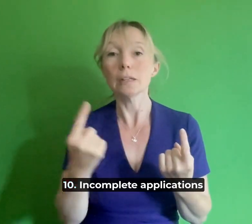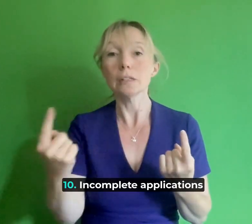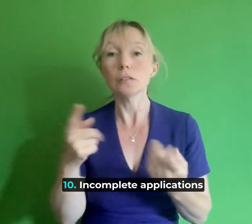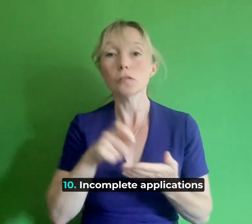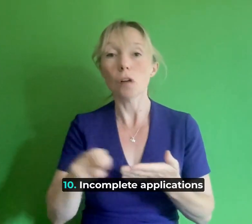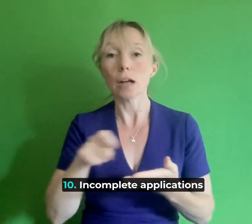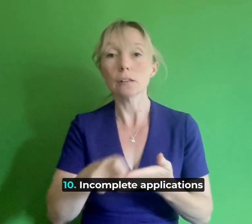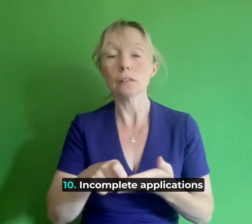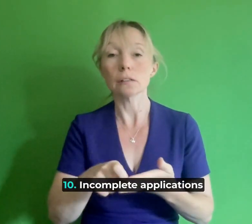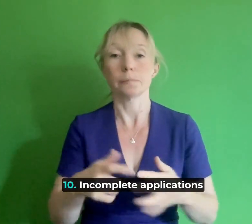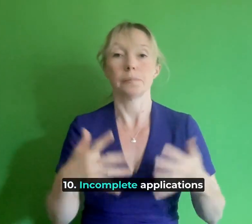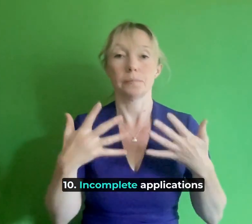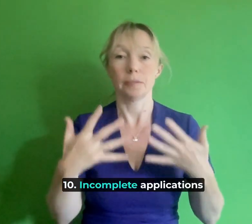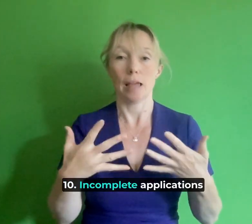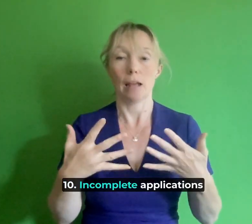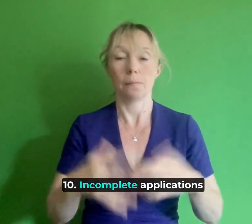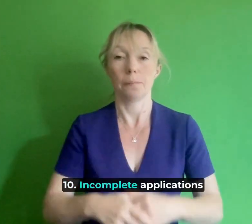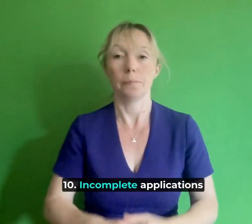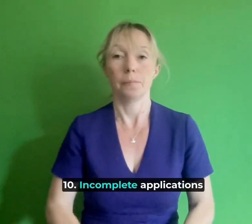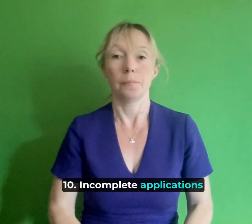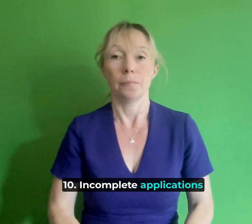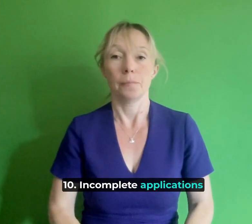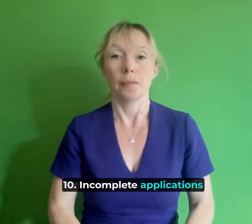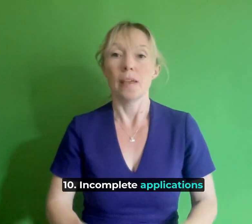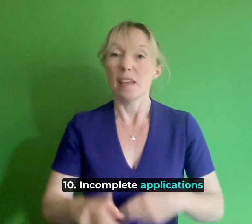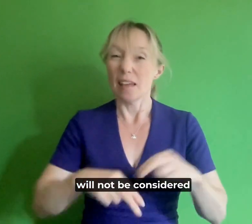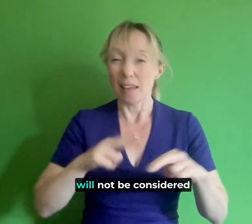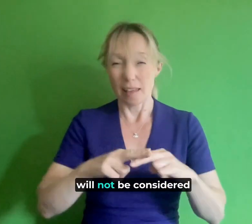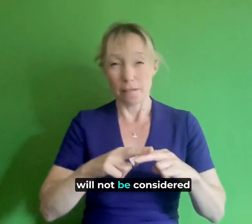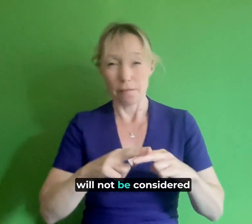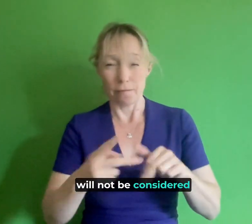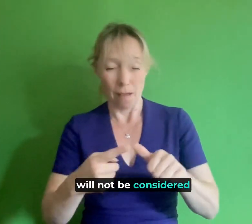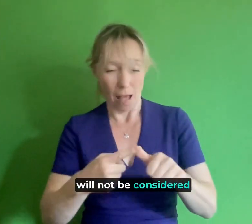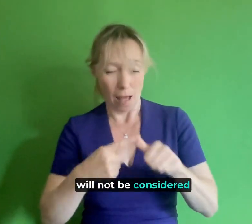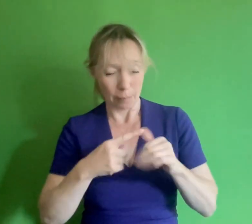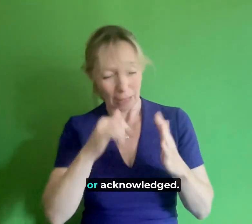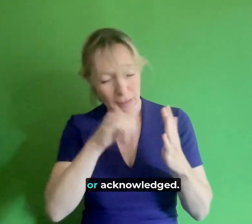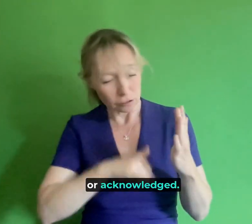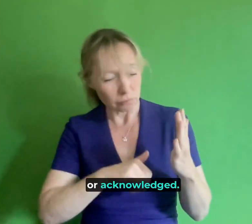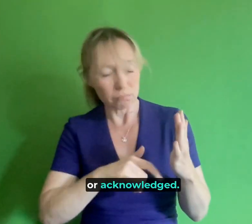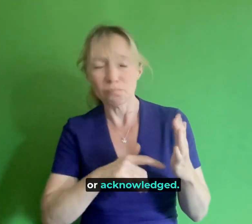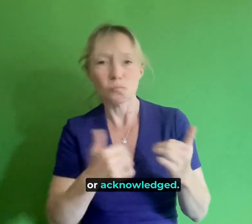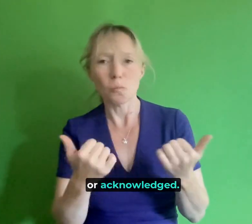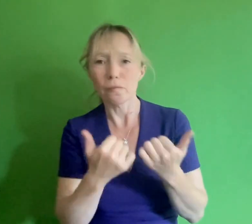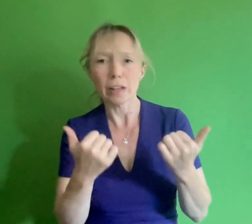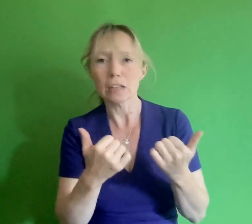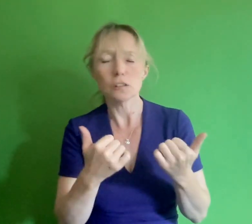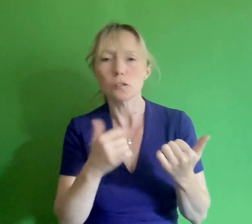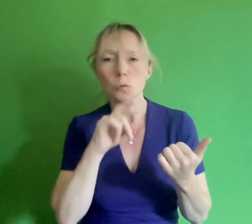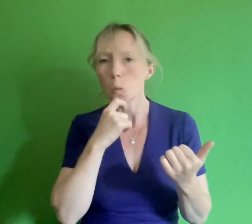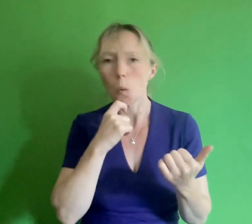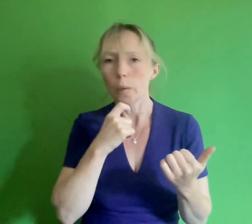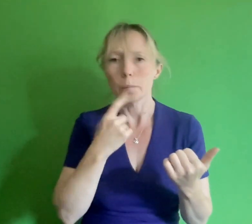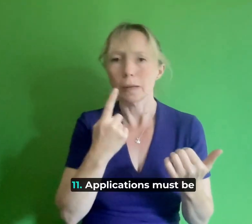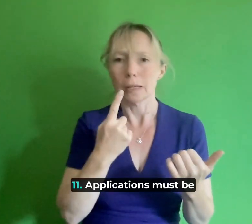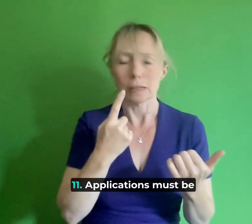10. Incomplete applications will not be considered or acknowledged. 11.